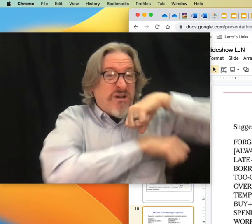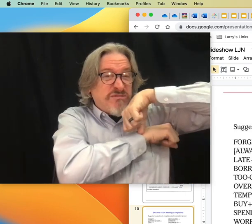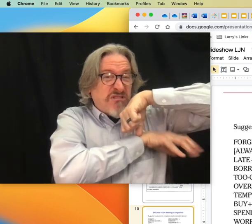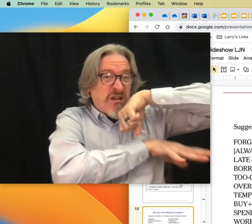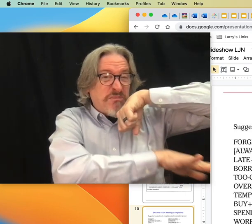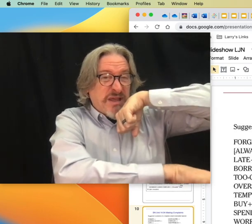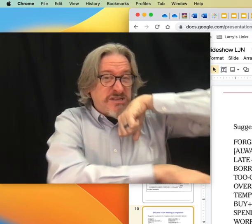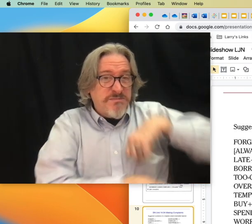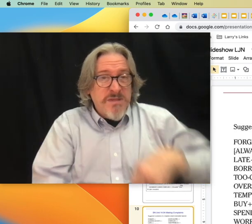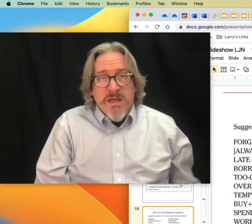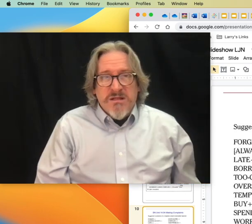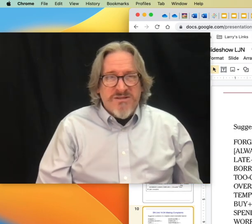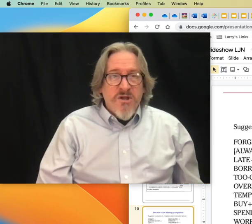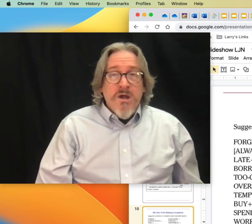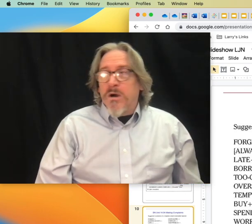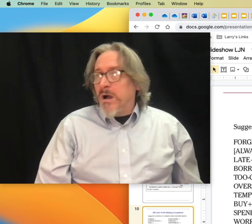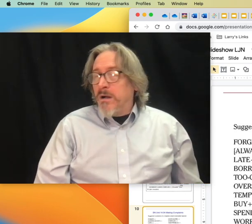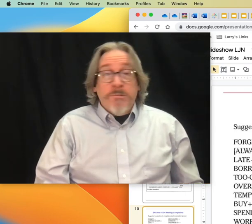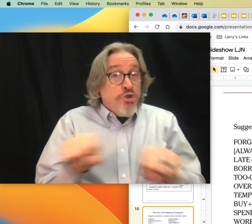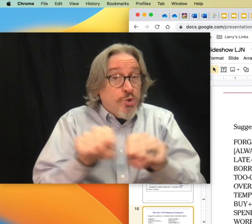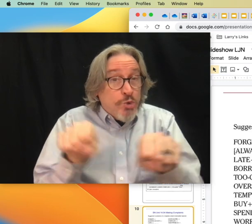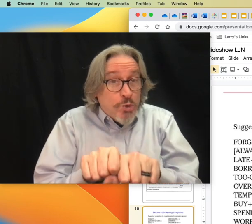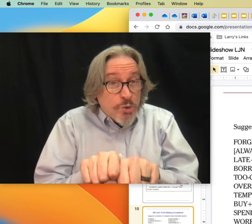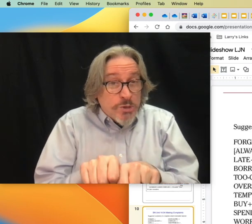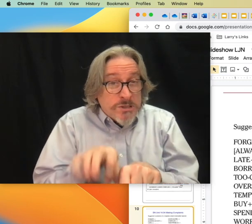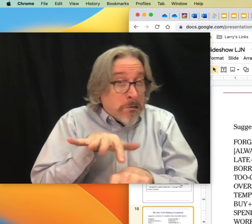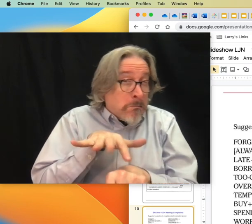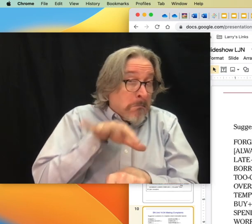B-O, right, pits.